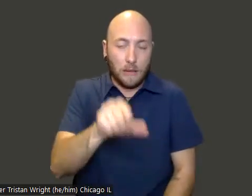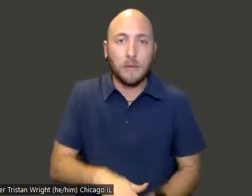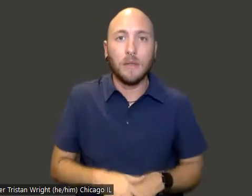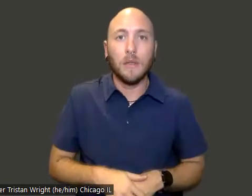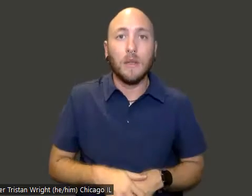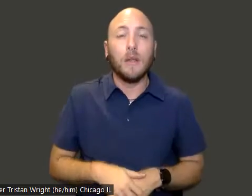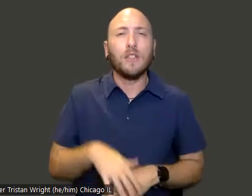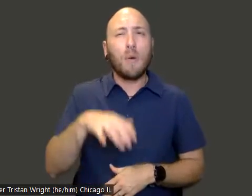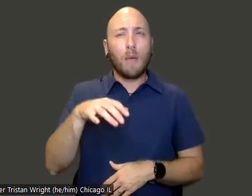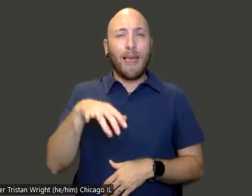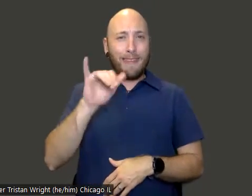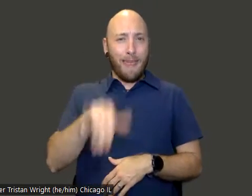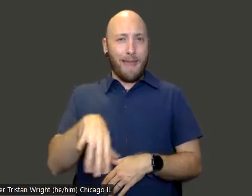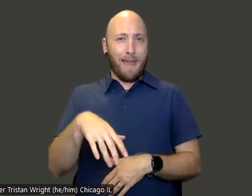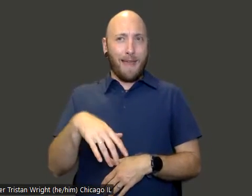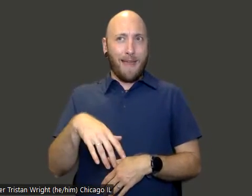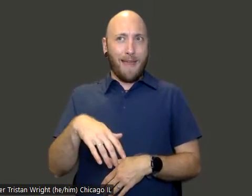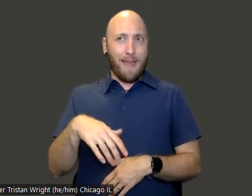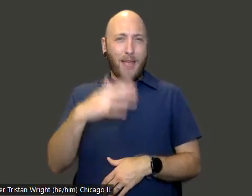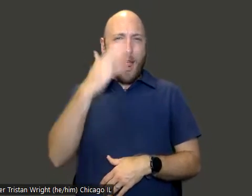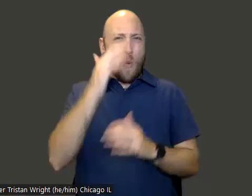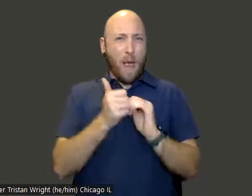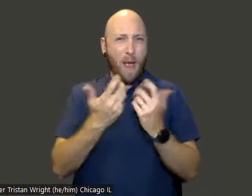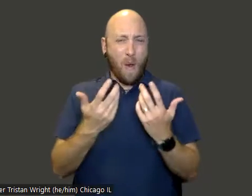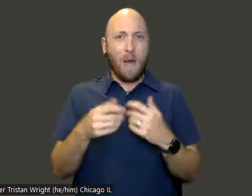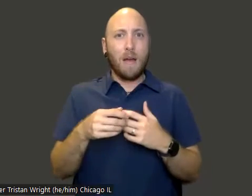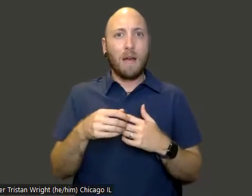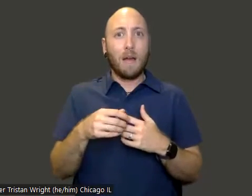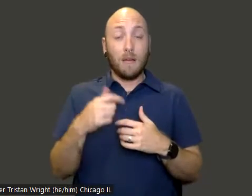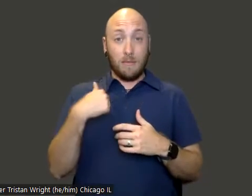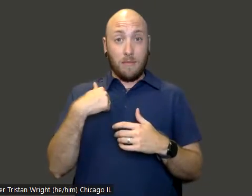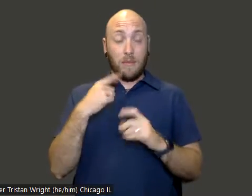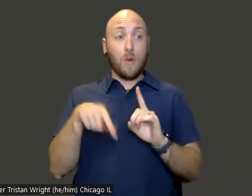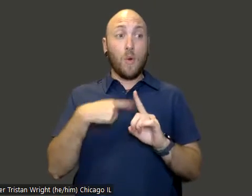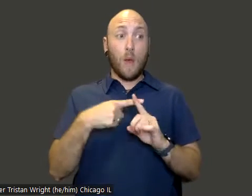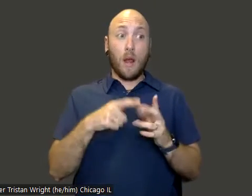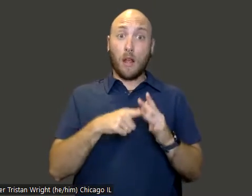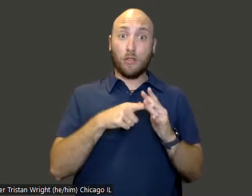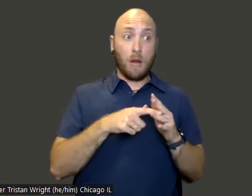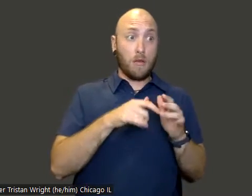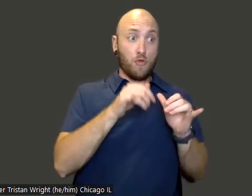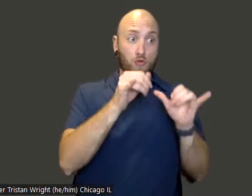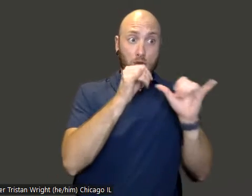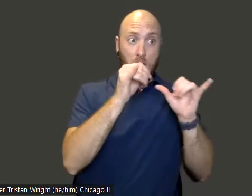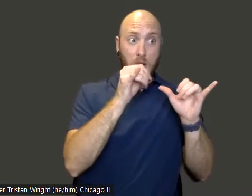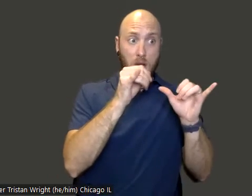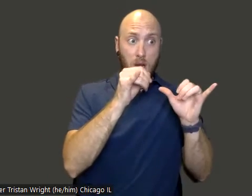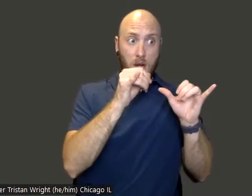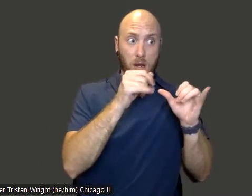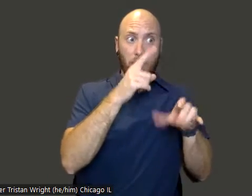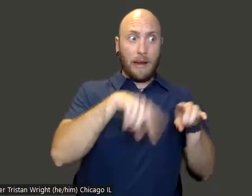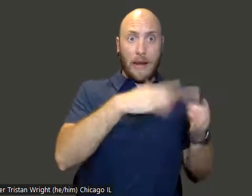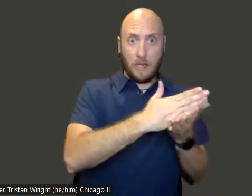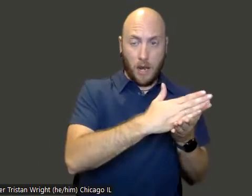once I start, I can't stop. And once I stop, I can't stay stopped. I can do the